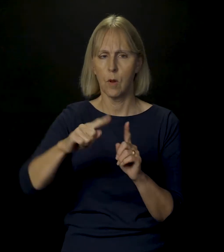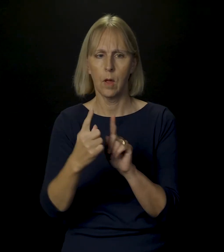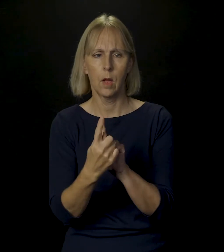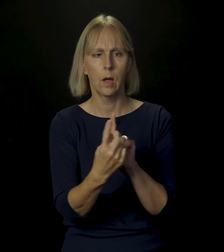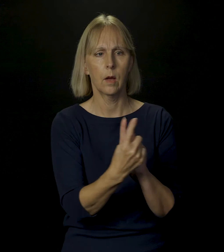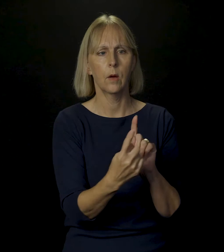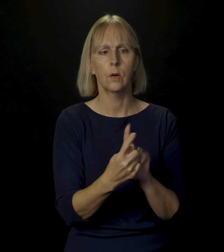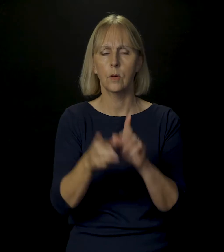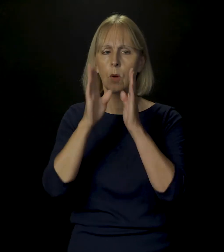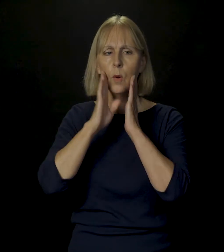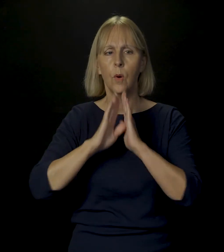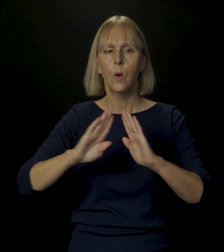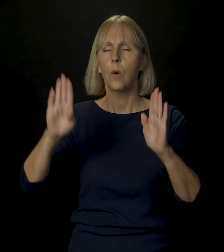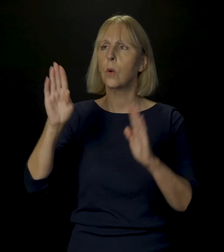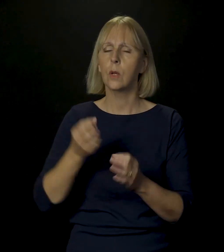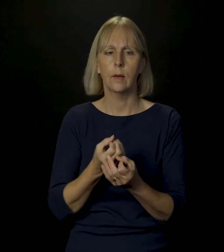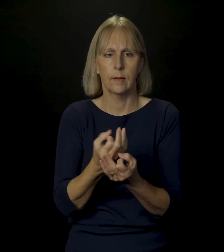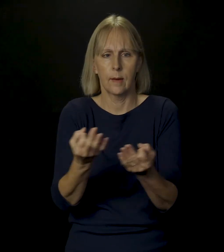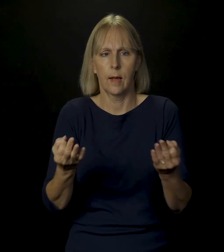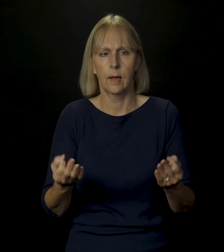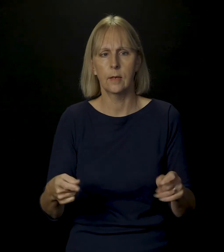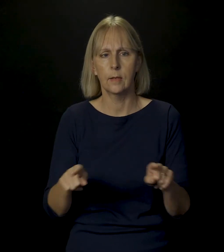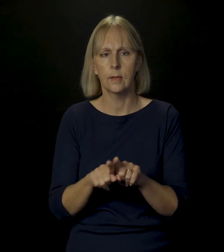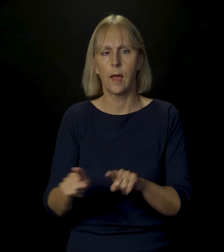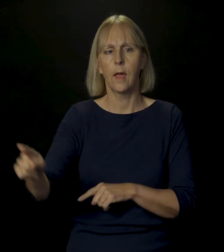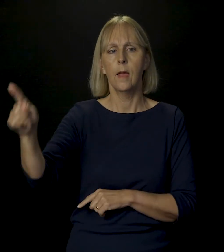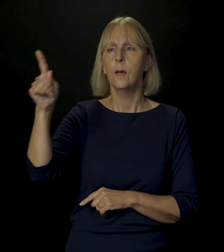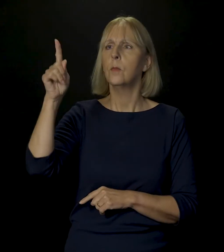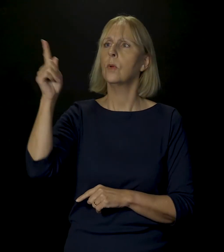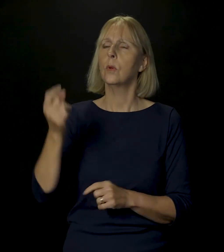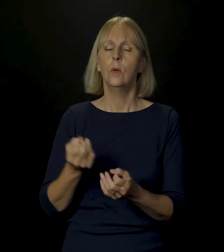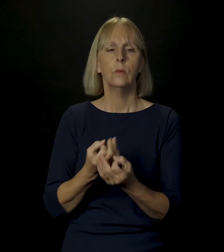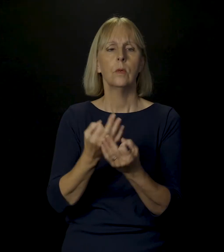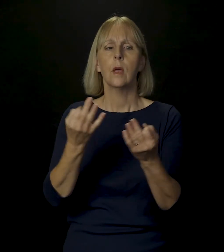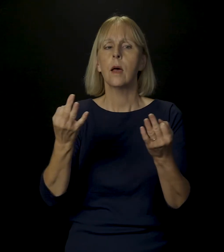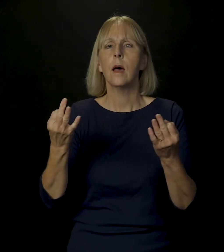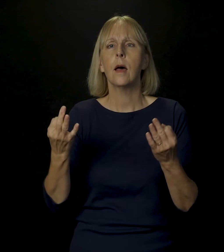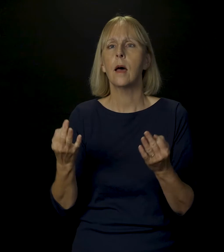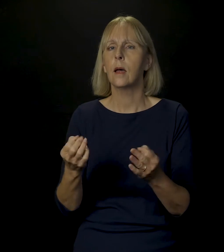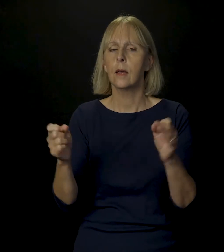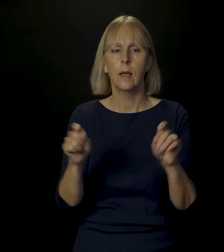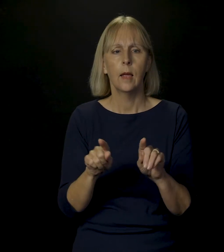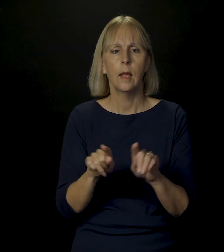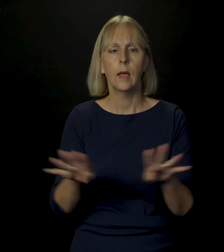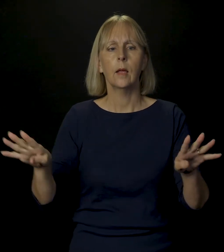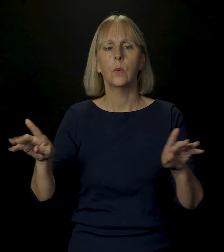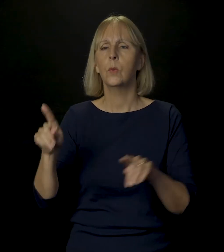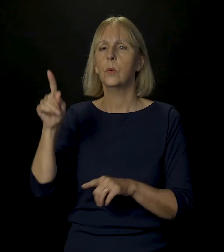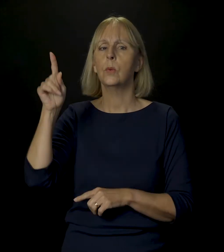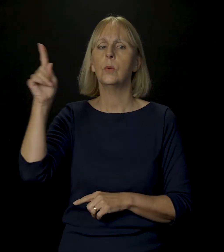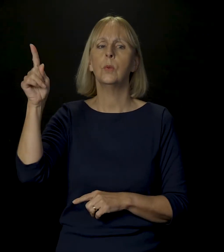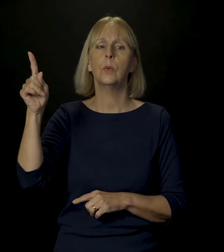Me Holy There Is No One Like You There Is None